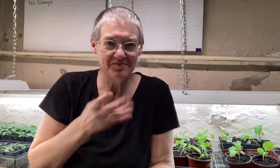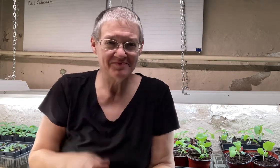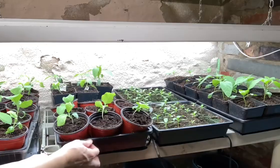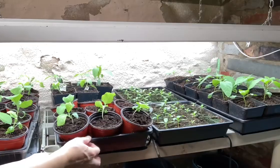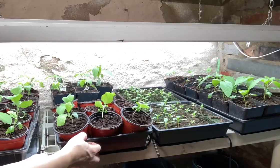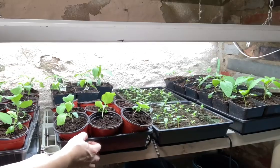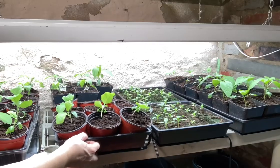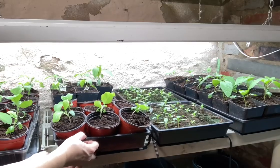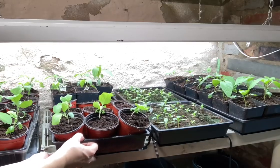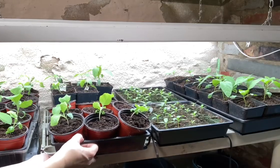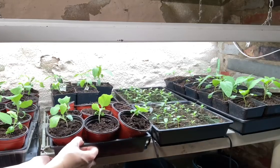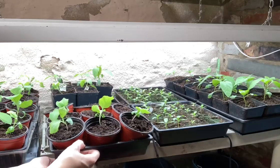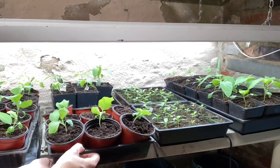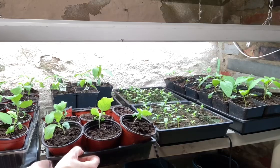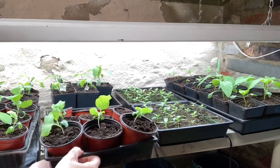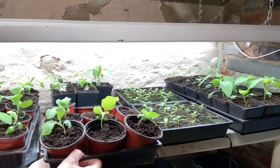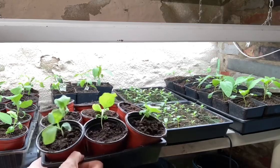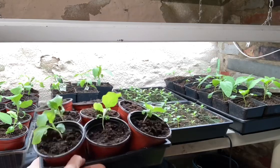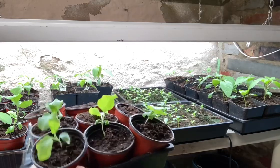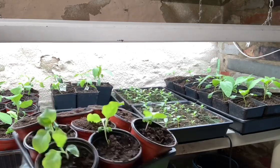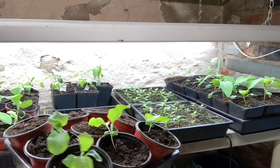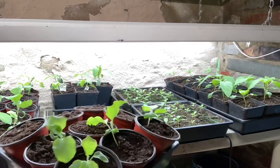sure and wait until it's warm enough.